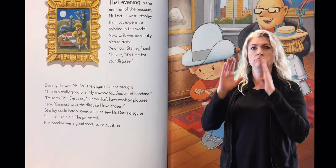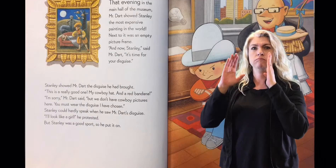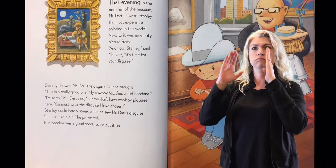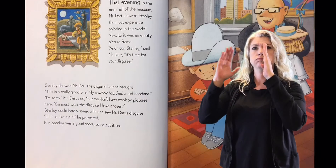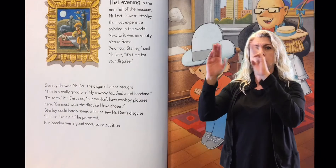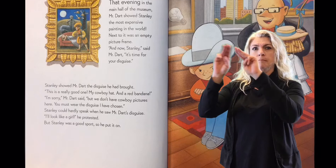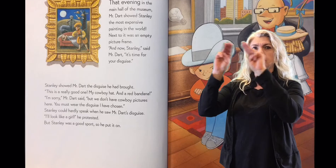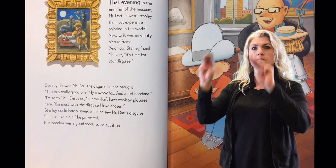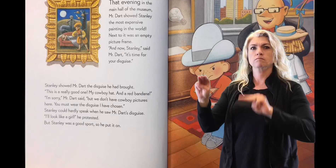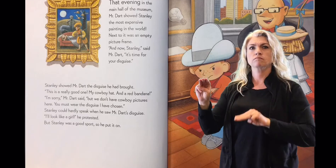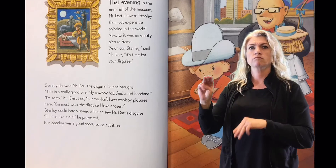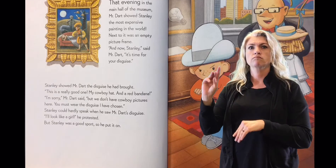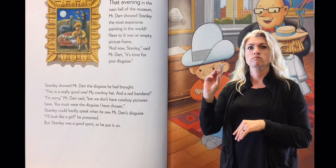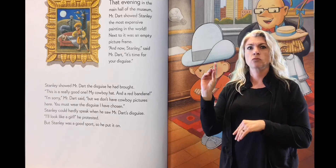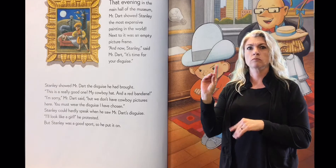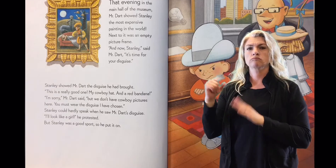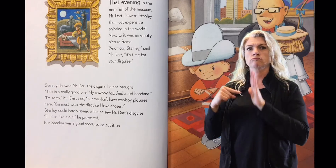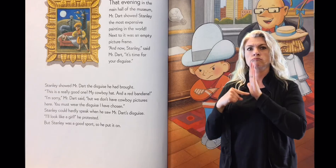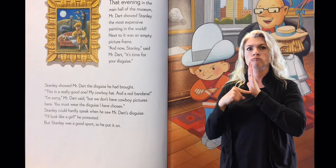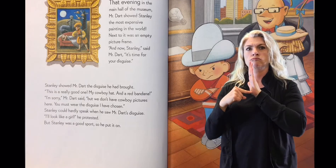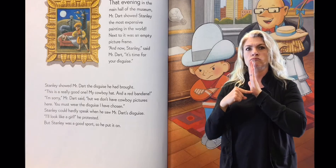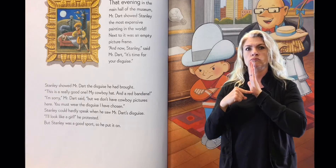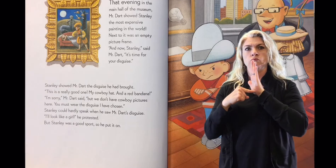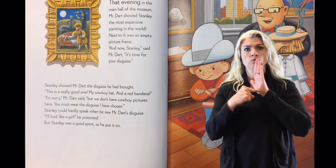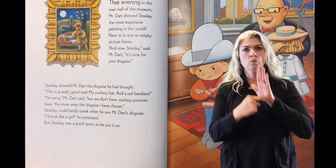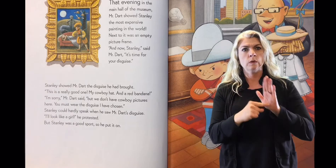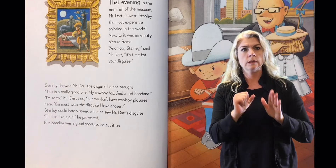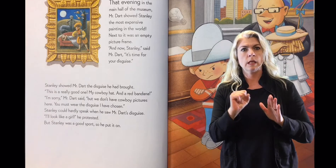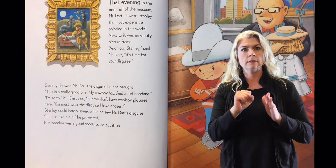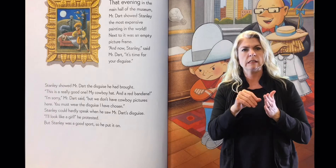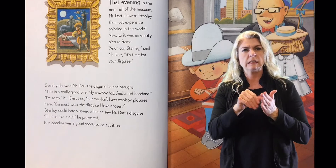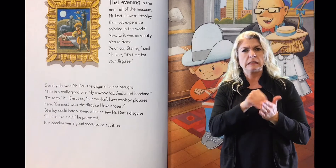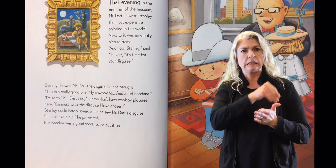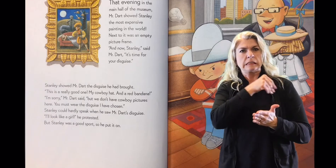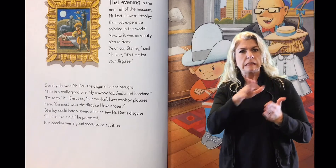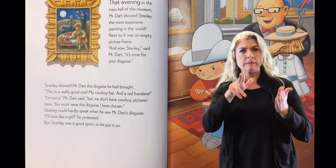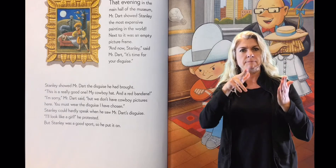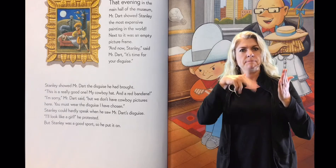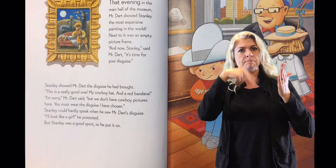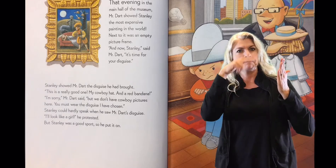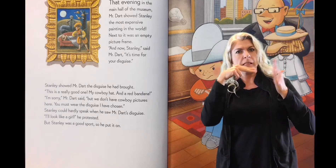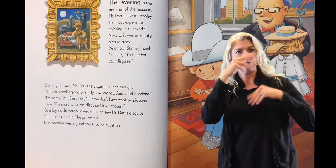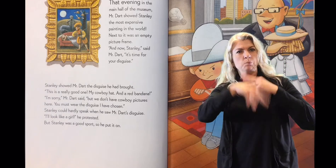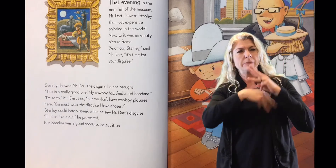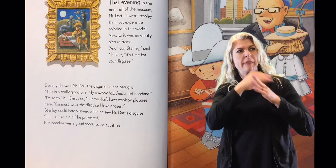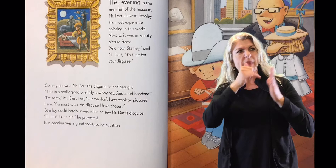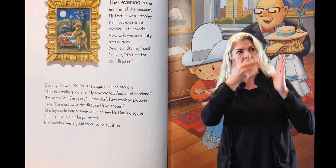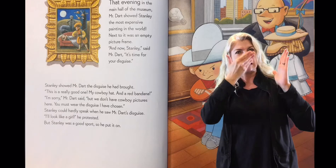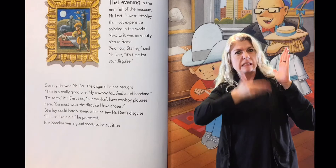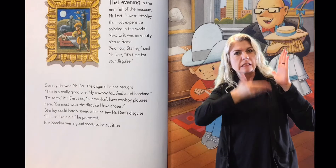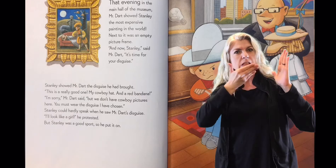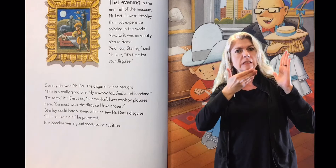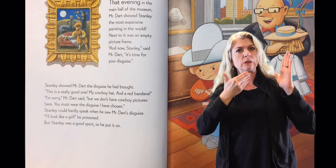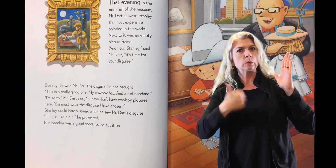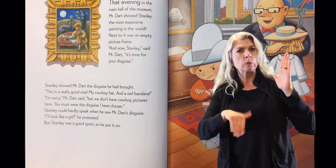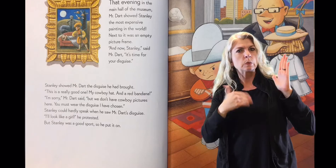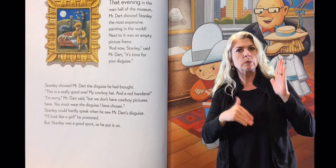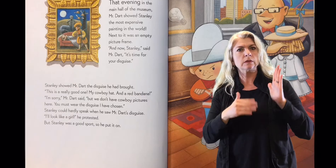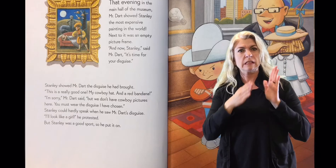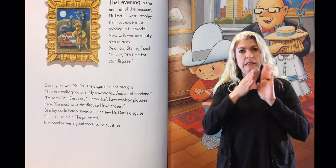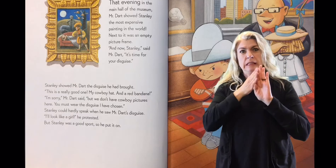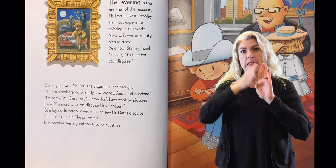That evening, in the main hall of the museum, Mr. Dart showed Stanley the most expensive painting in the